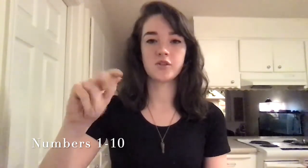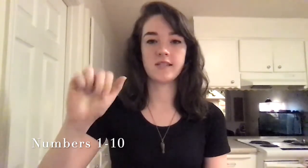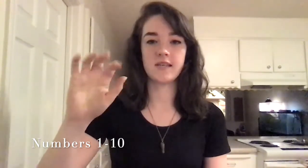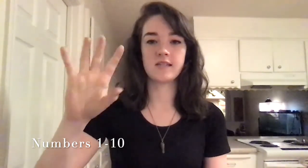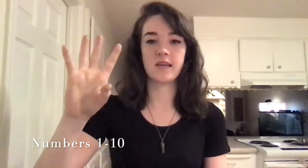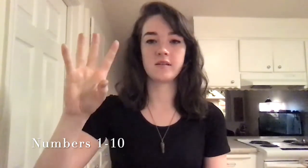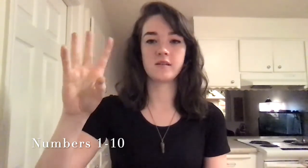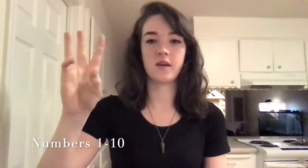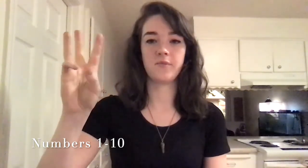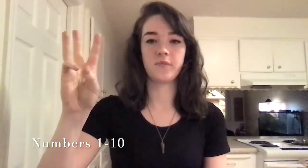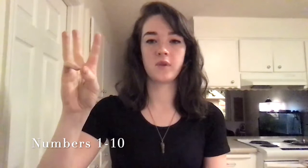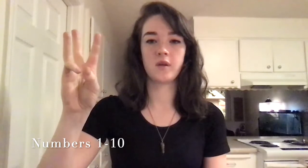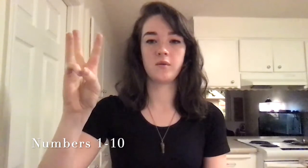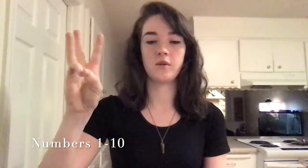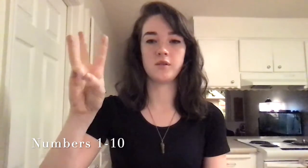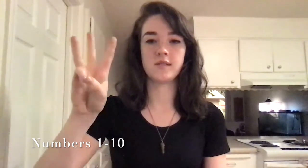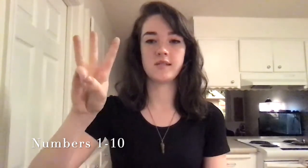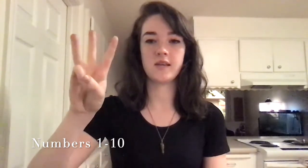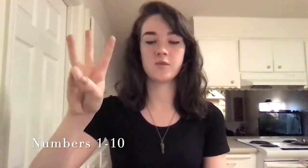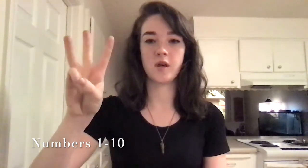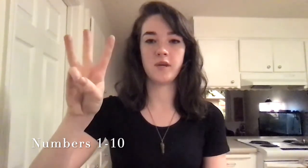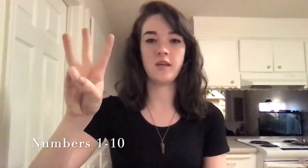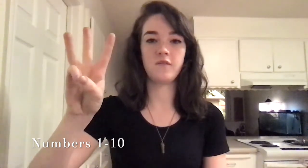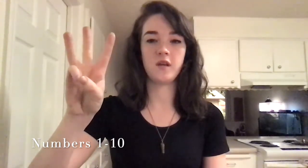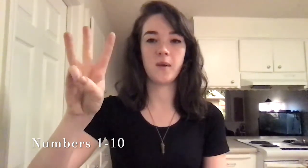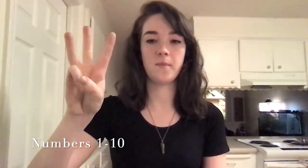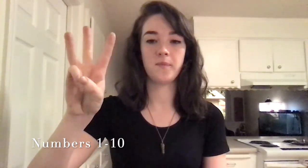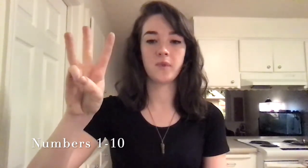6 again. So I'm going to do 6 with our pinky finger,